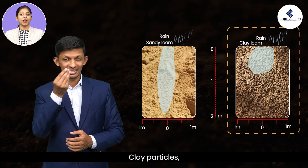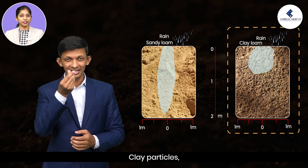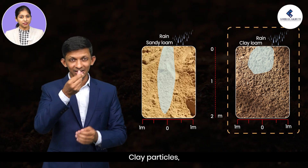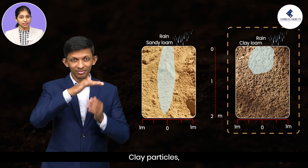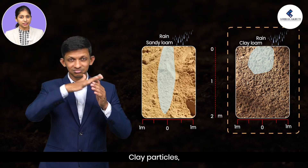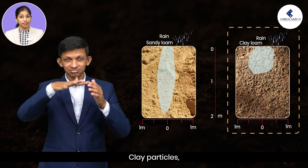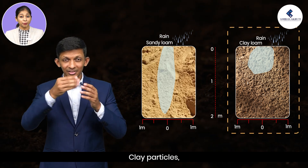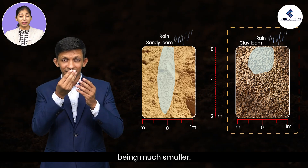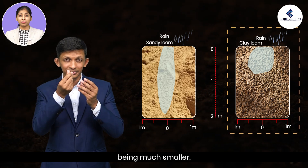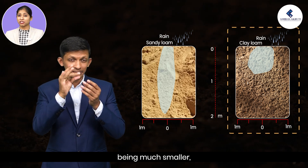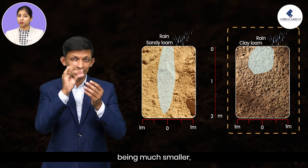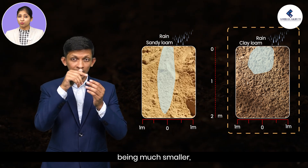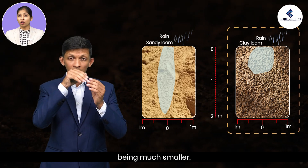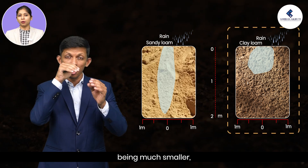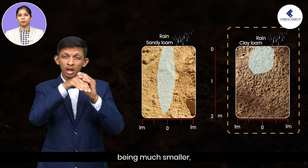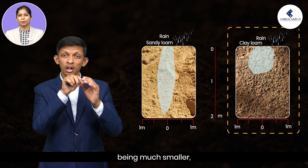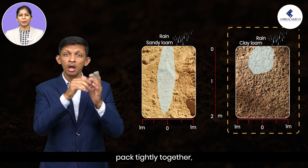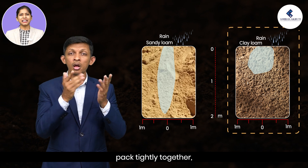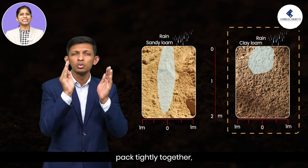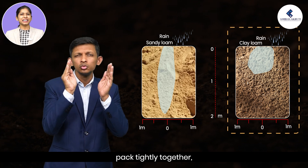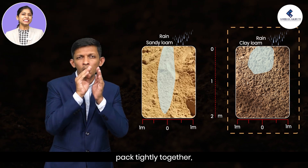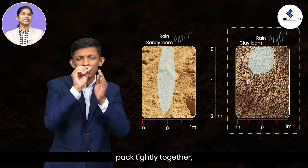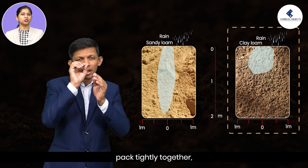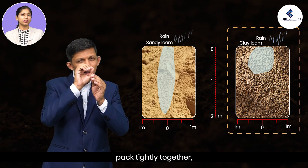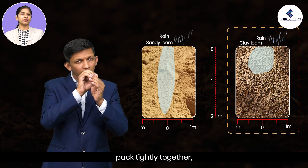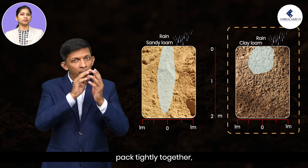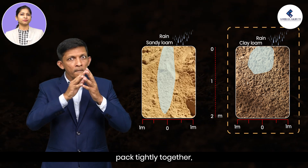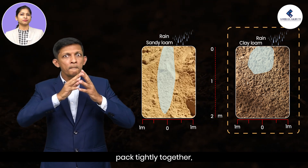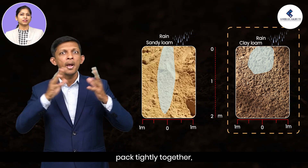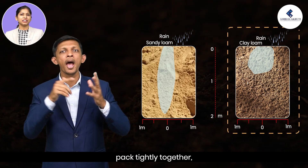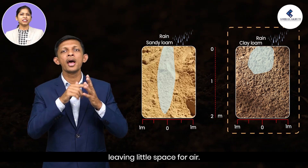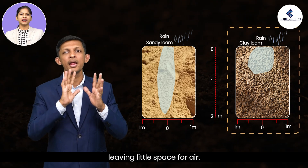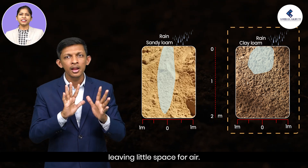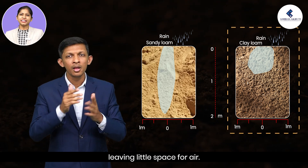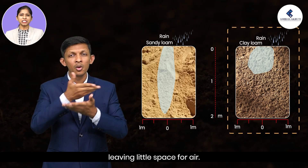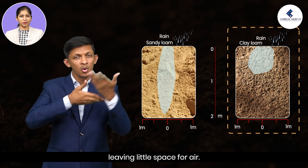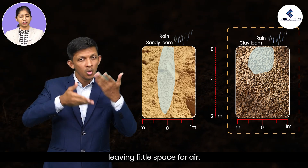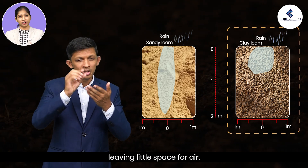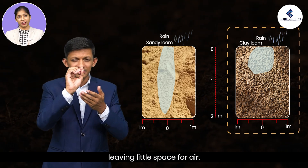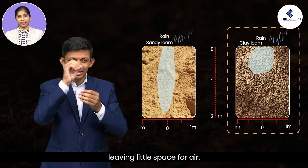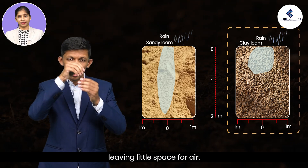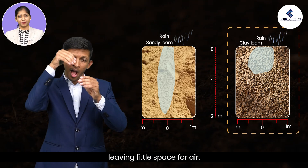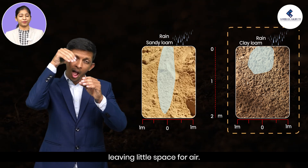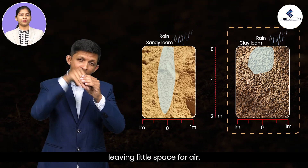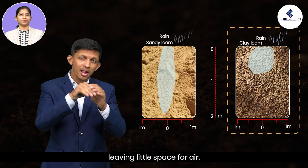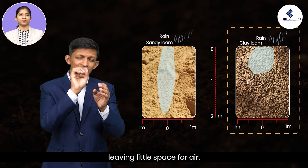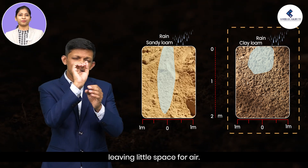Clay particles, being much smaller, pack tightly together, leaving little space for